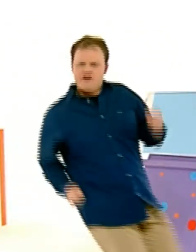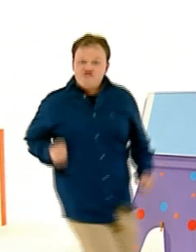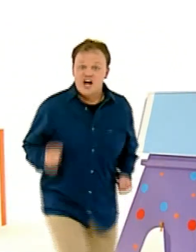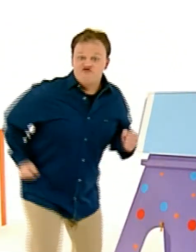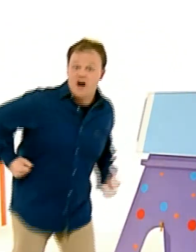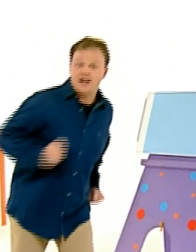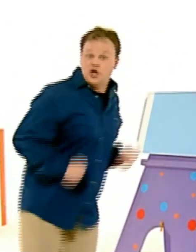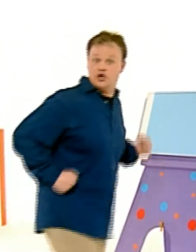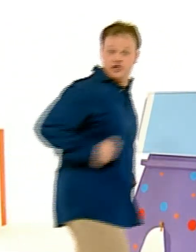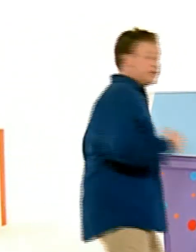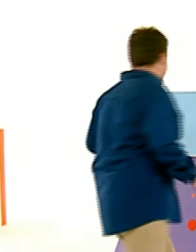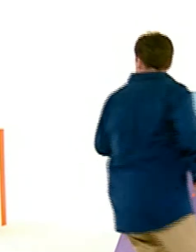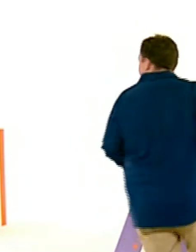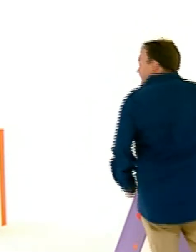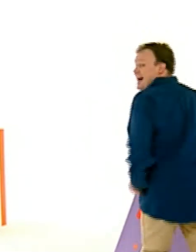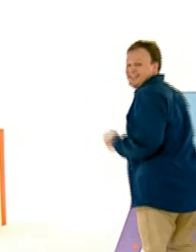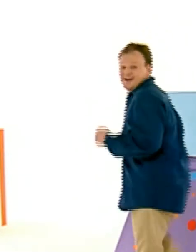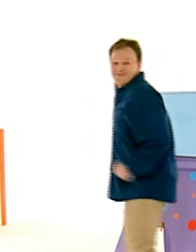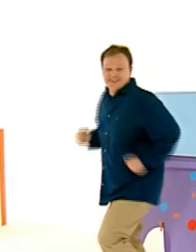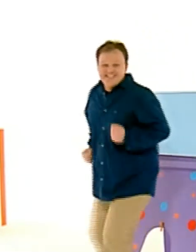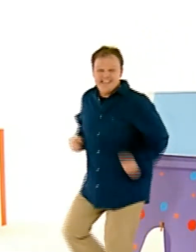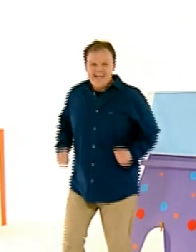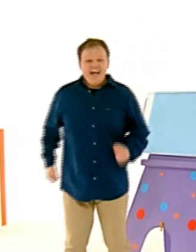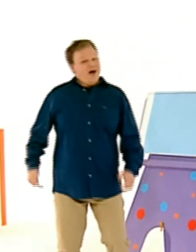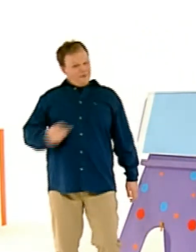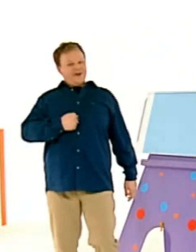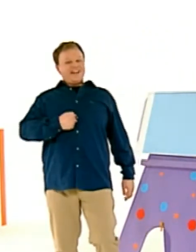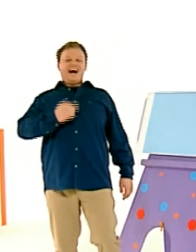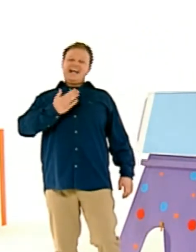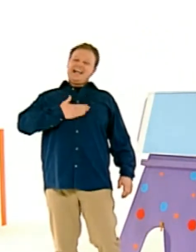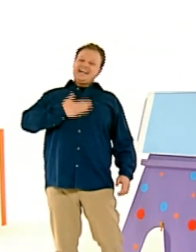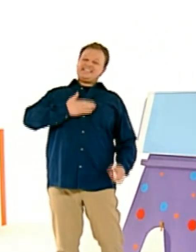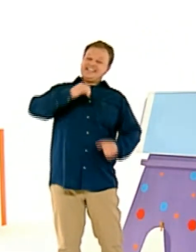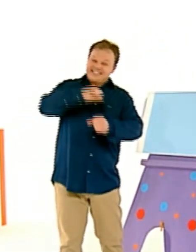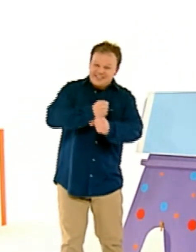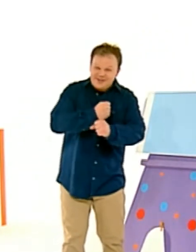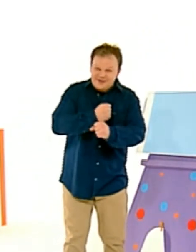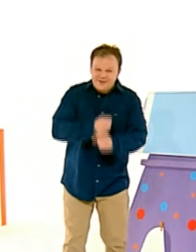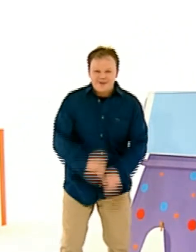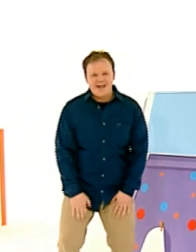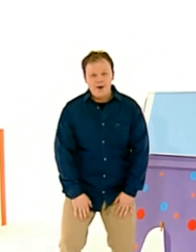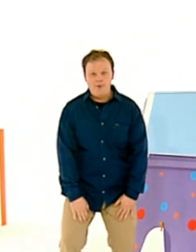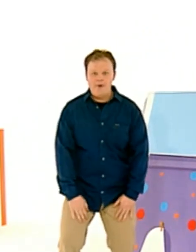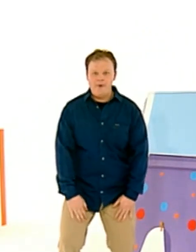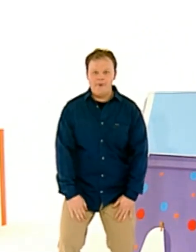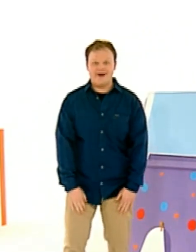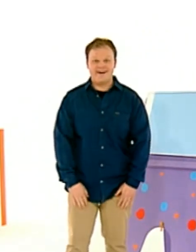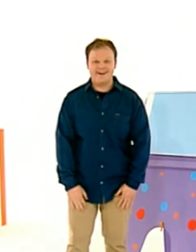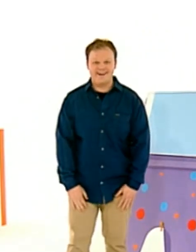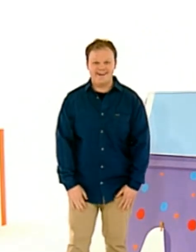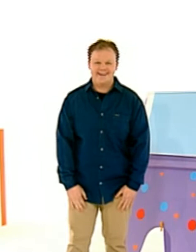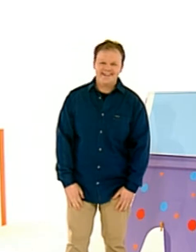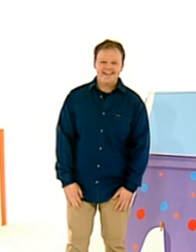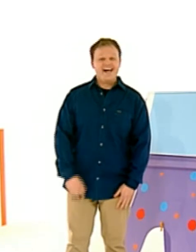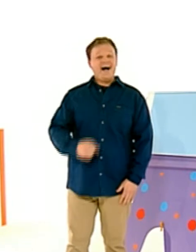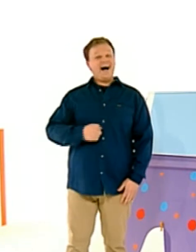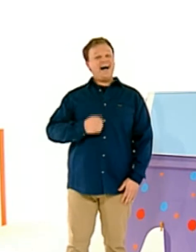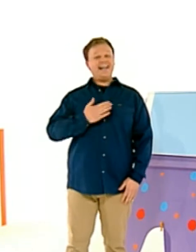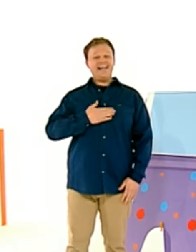run, run. Look at me and you will see what I like to do. Woo! I like